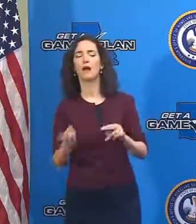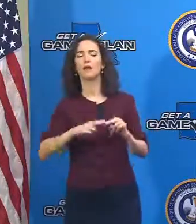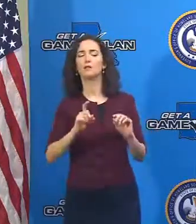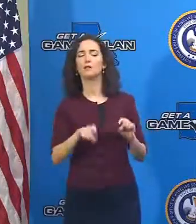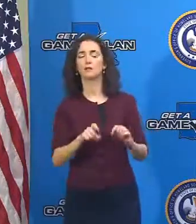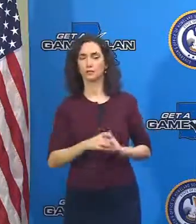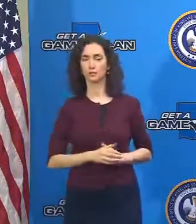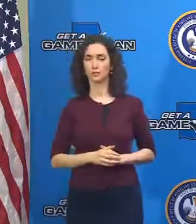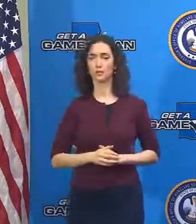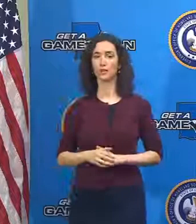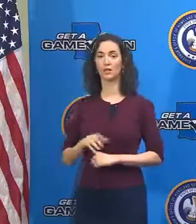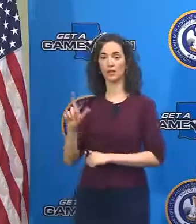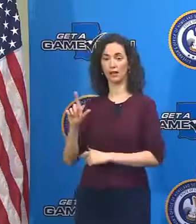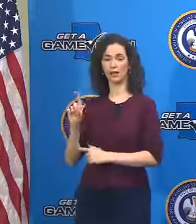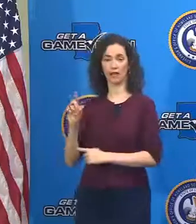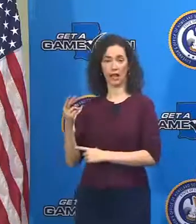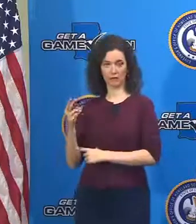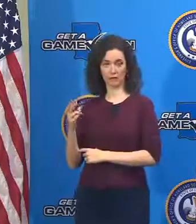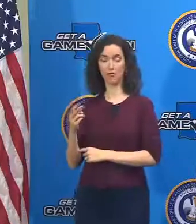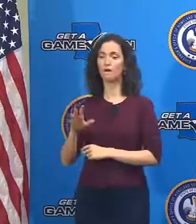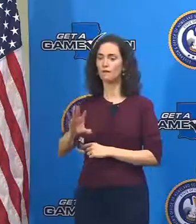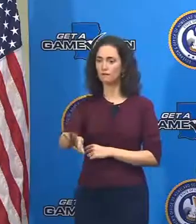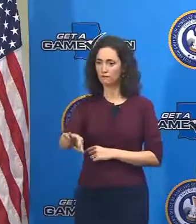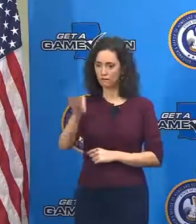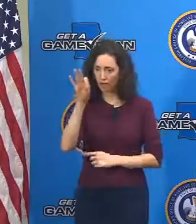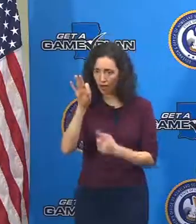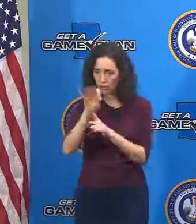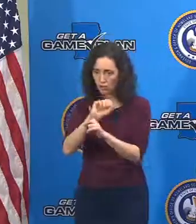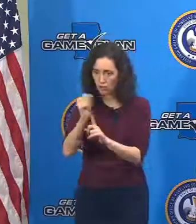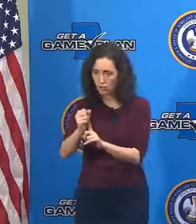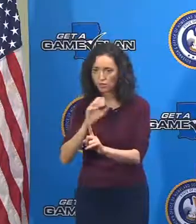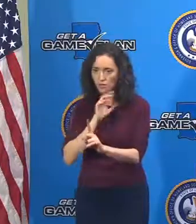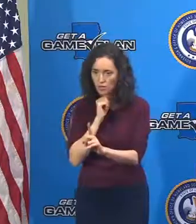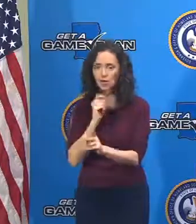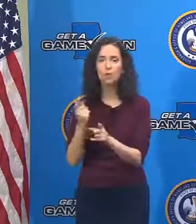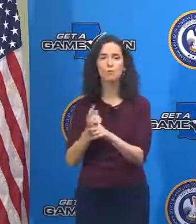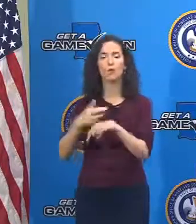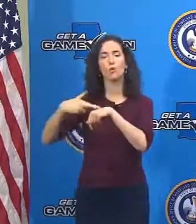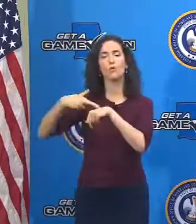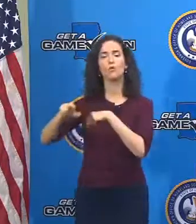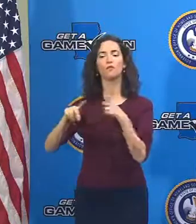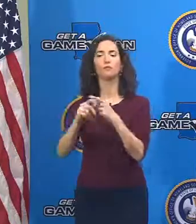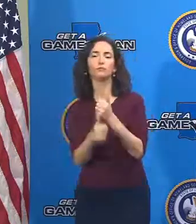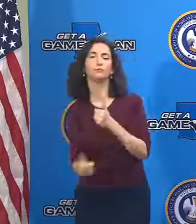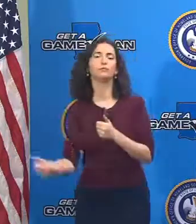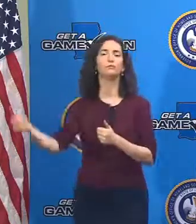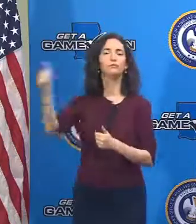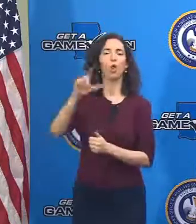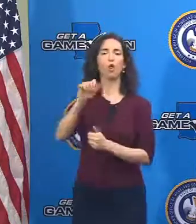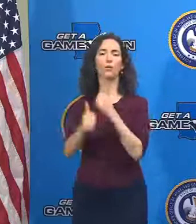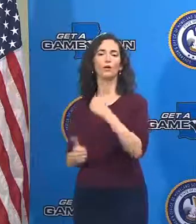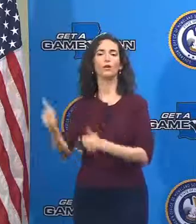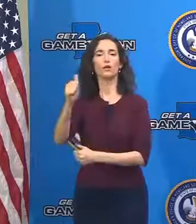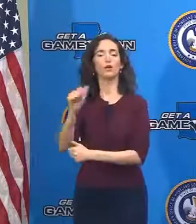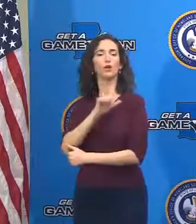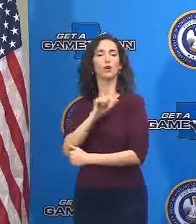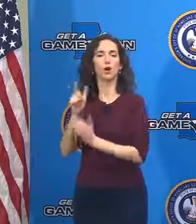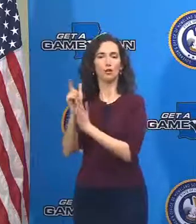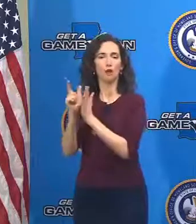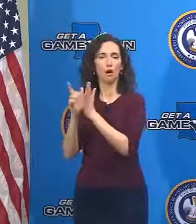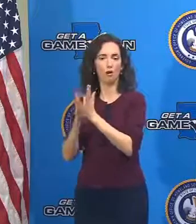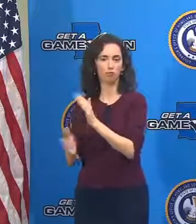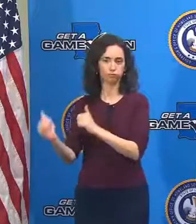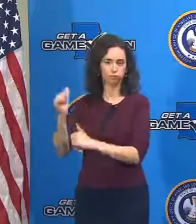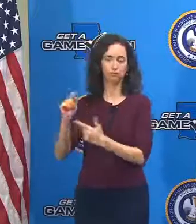LDH made appropriate referrals after discovery of the situation to the Attorney General, to State Police, to